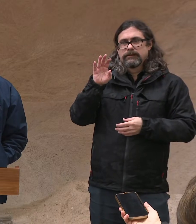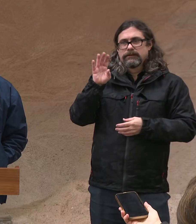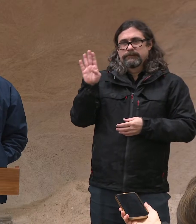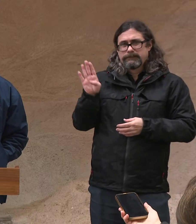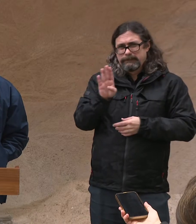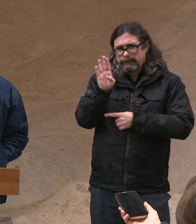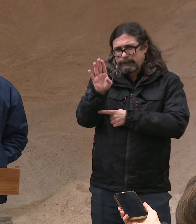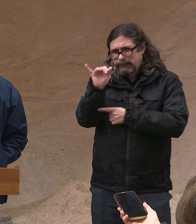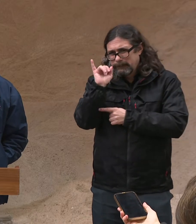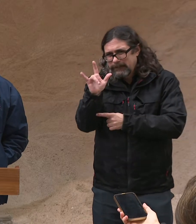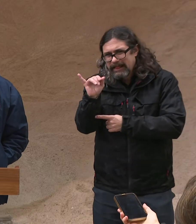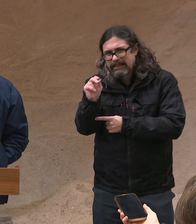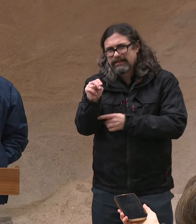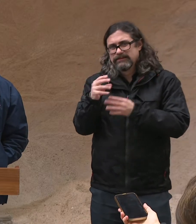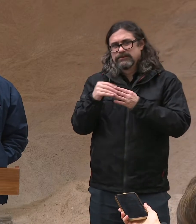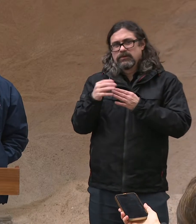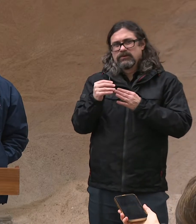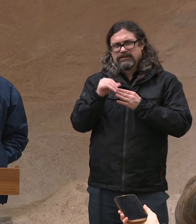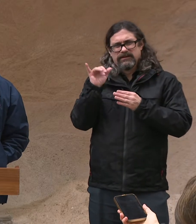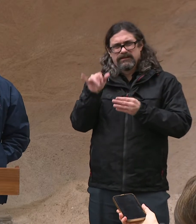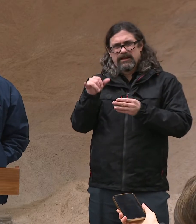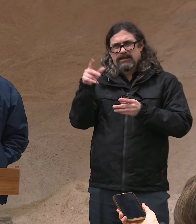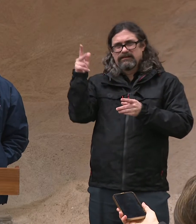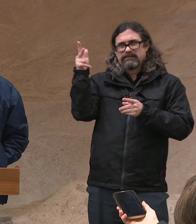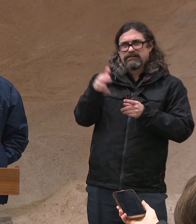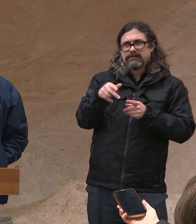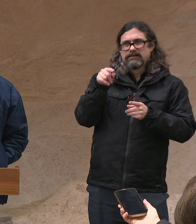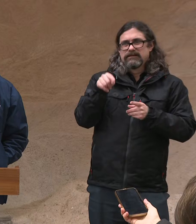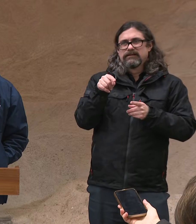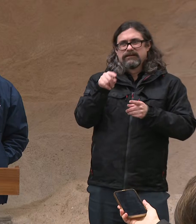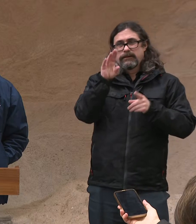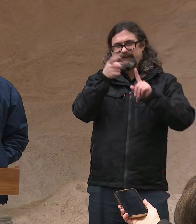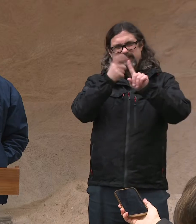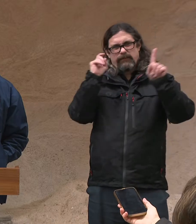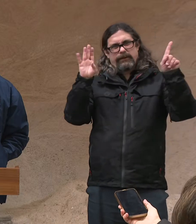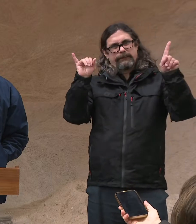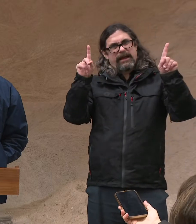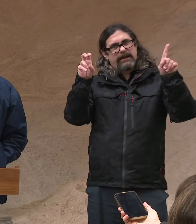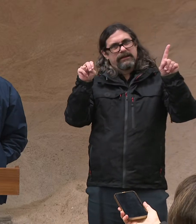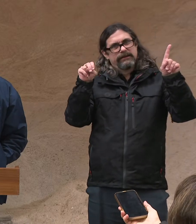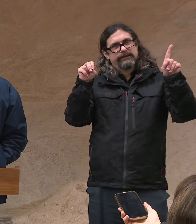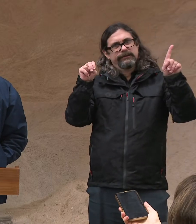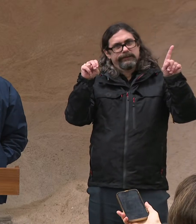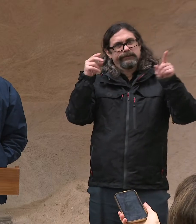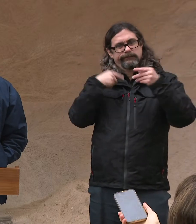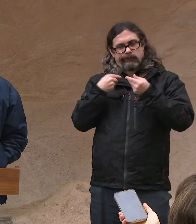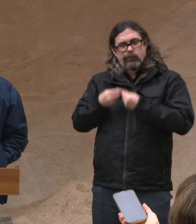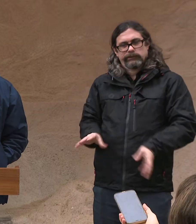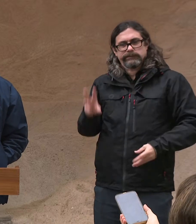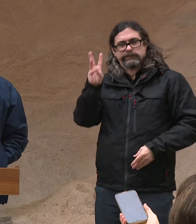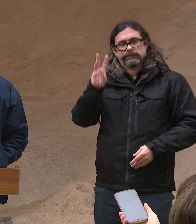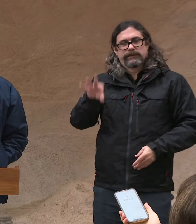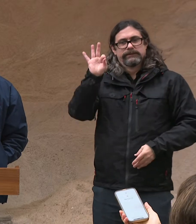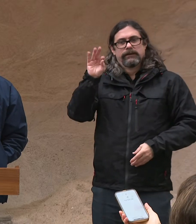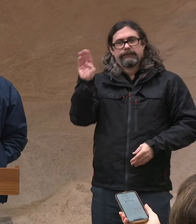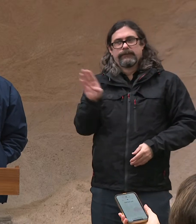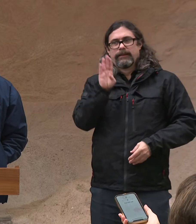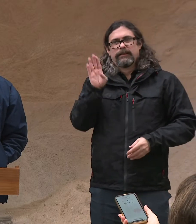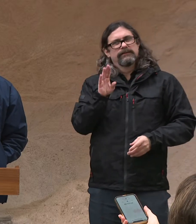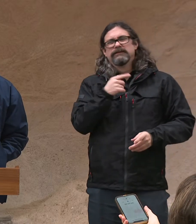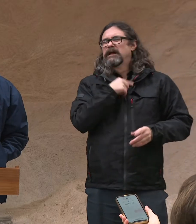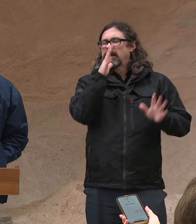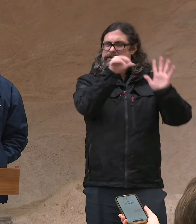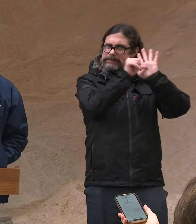billion under this administration that went away from our children, our families, our streets, our security. And so